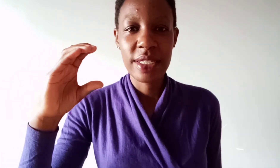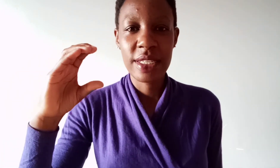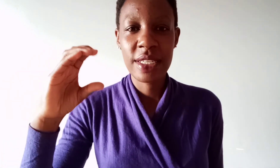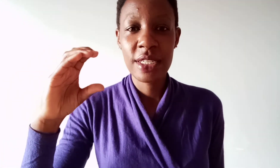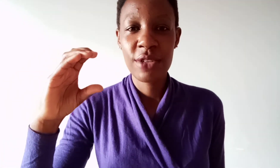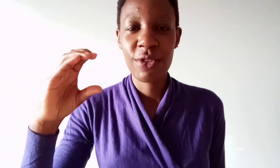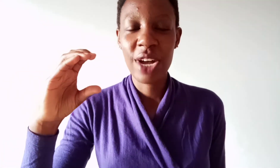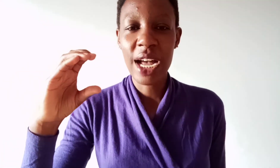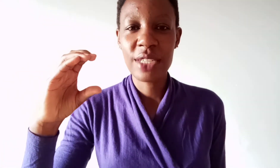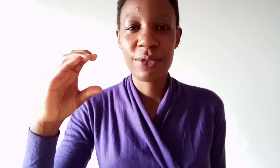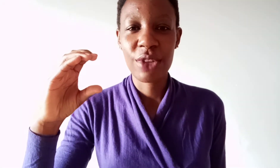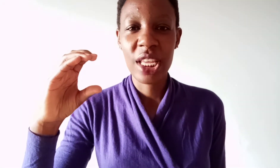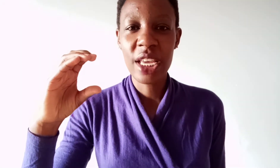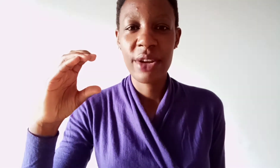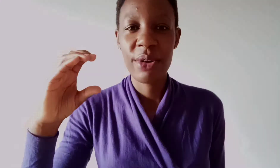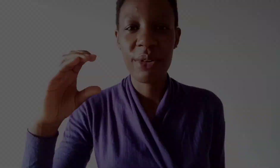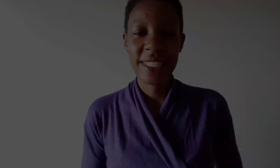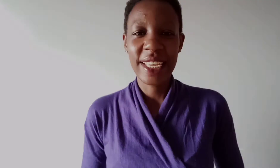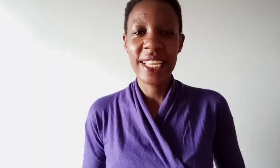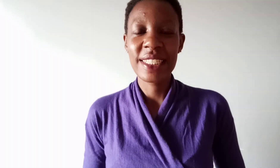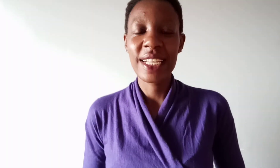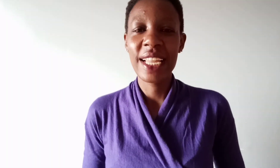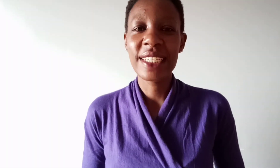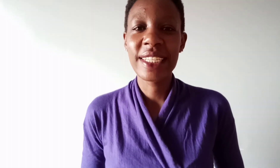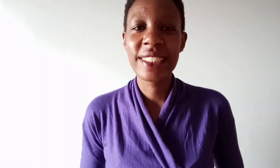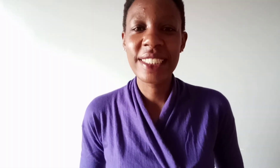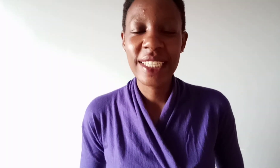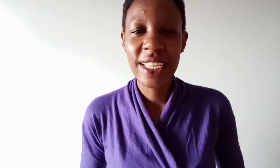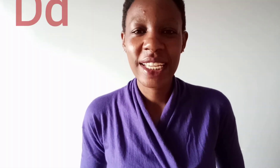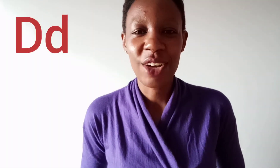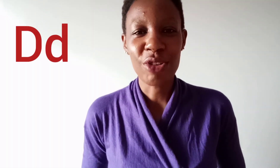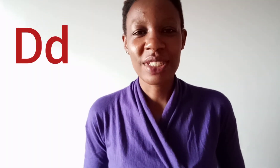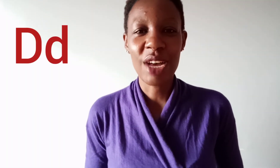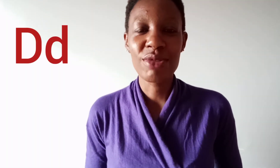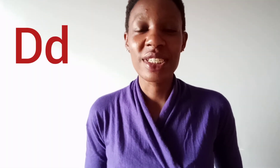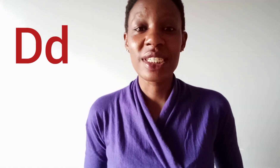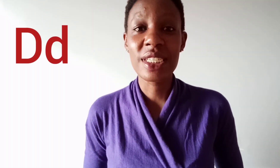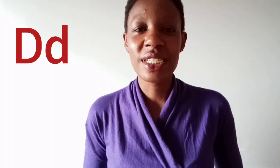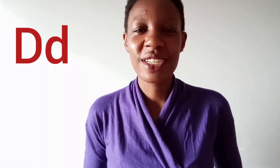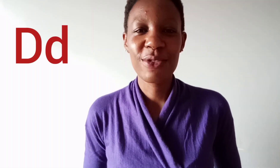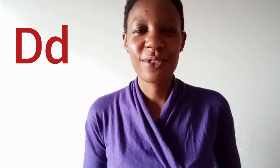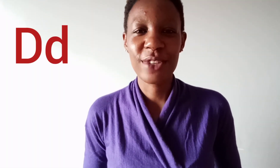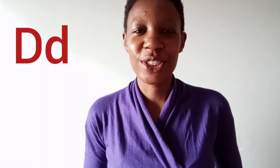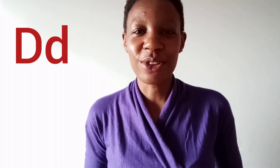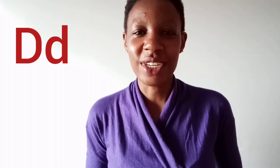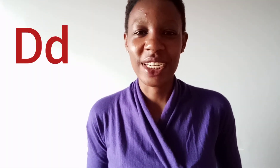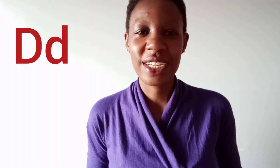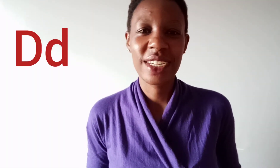S for cat for the right. Is letter D or sound D for dog.